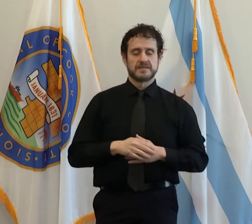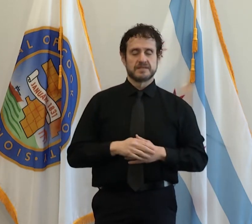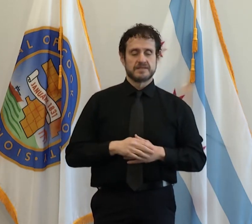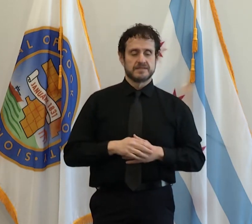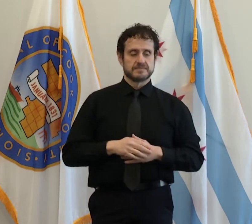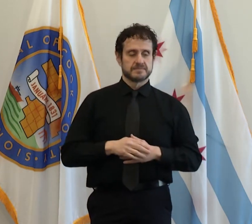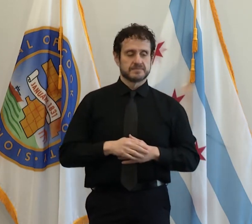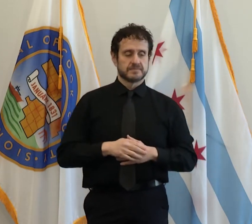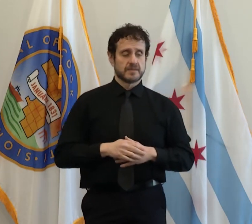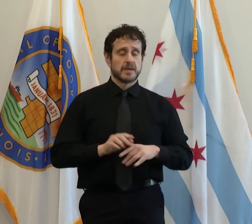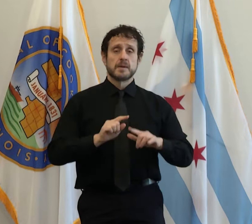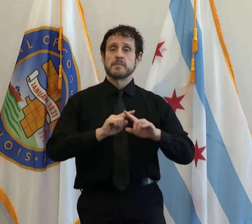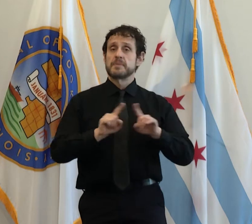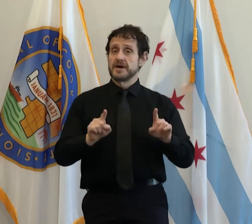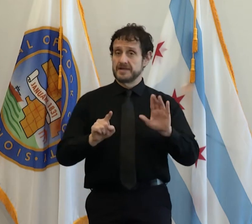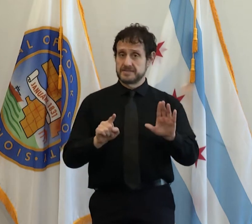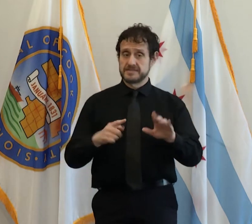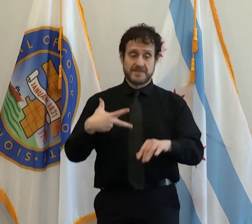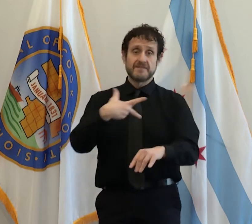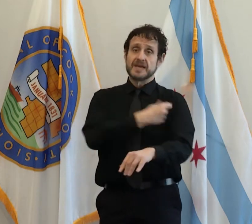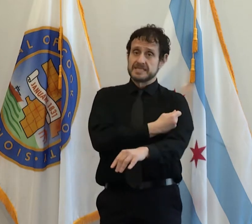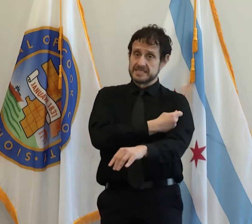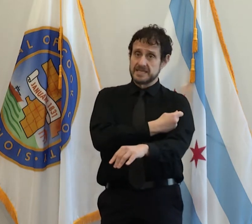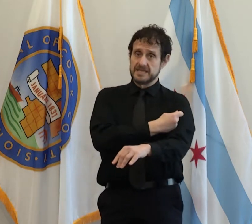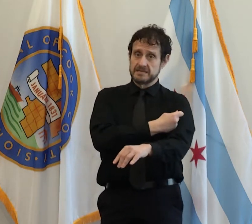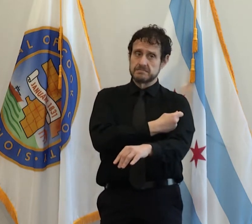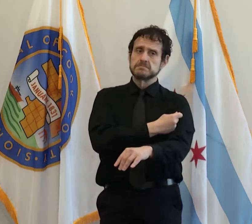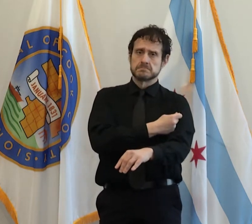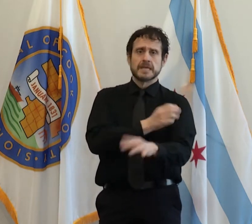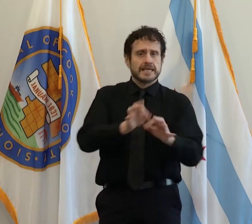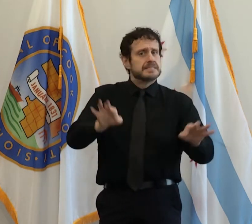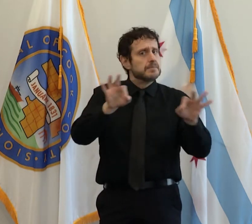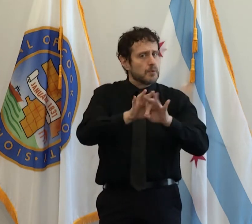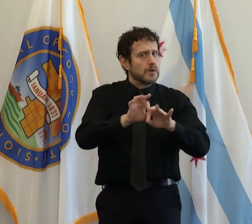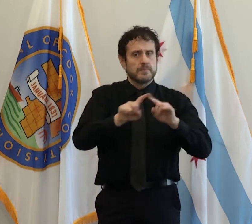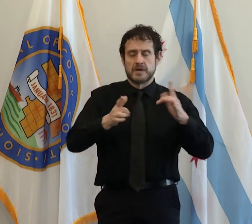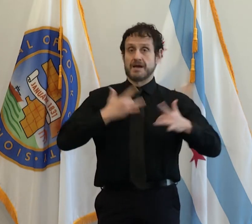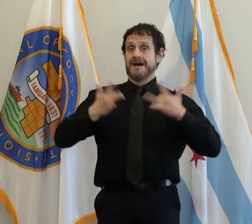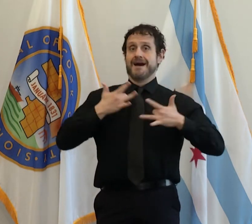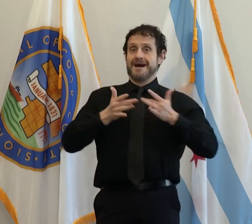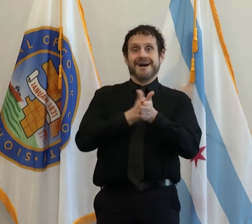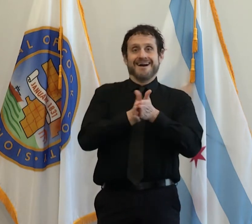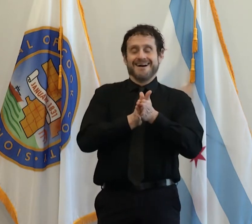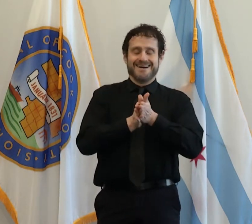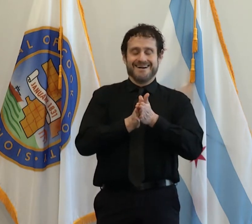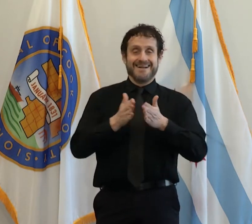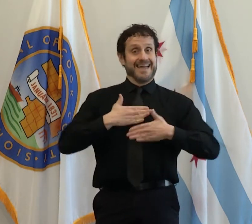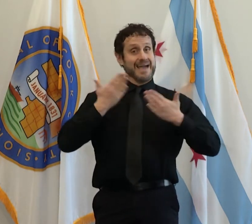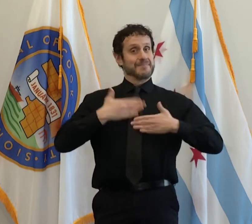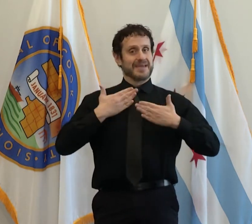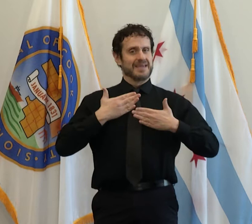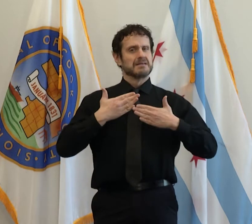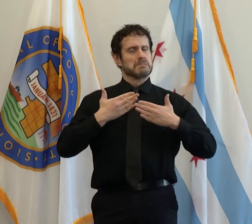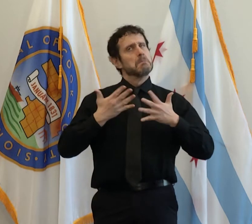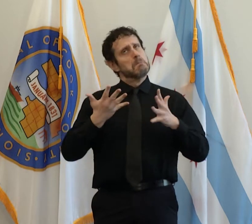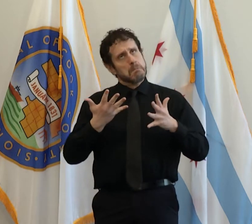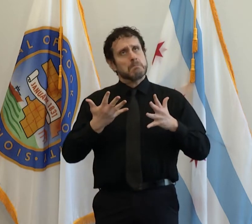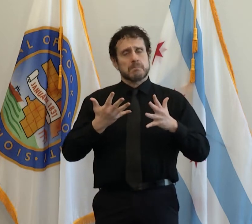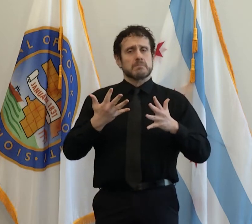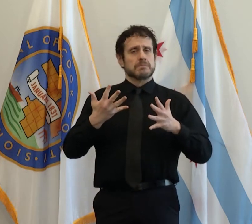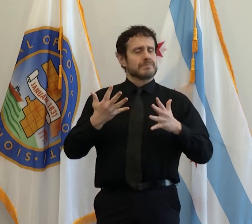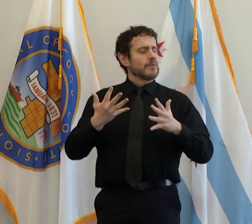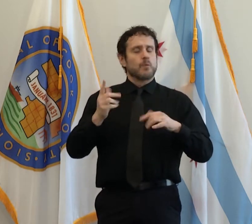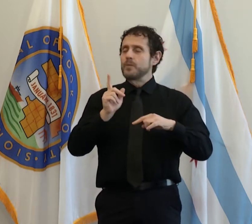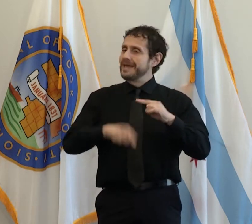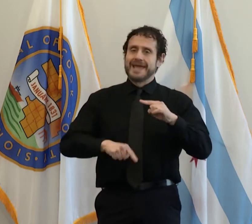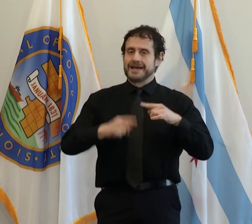or get too excited about the vaccine, because that does not mean that it is okay for us to do what we want to do.